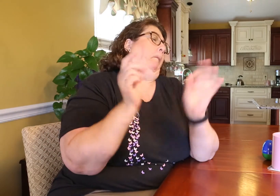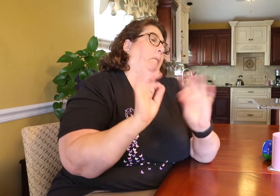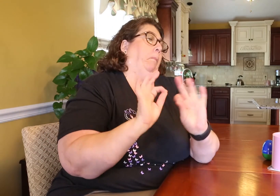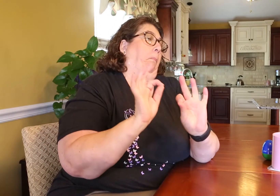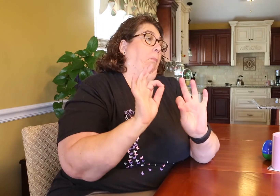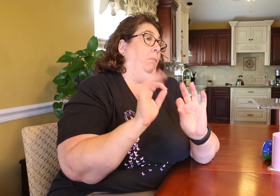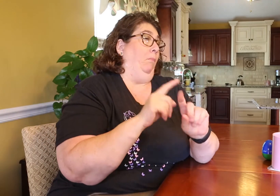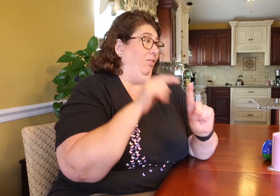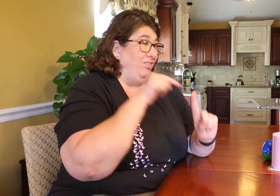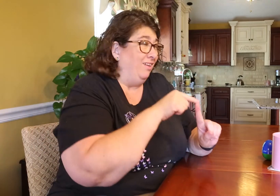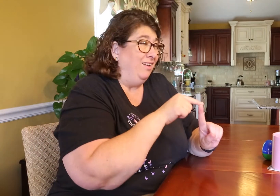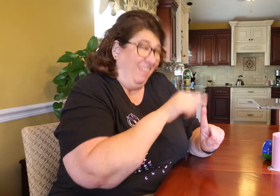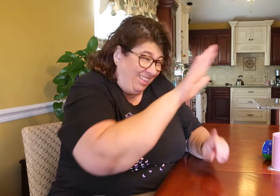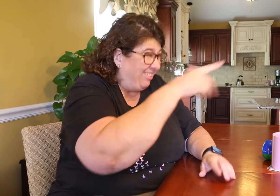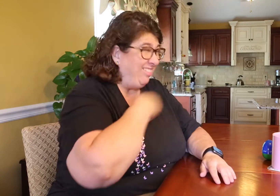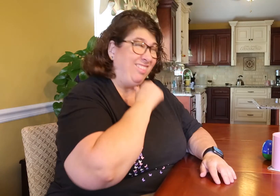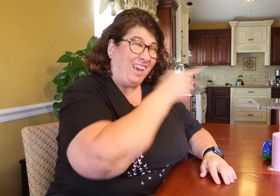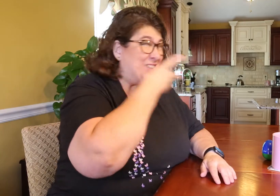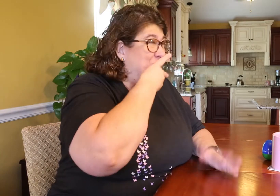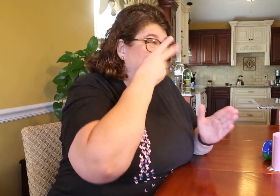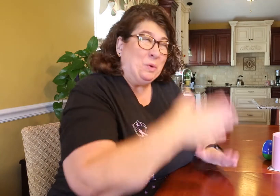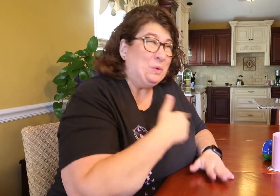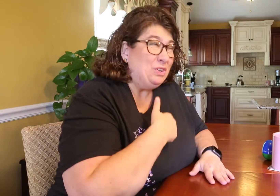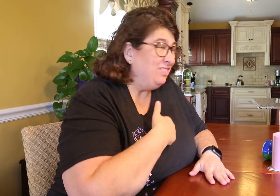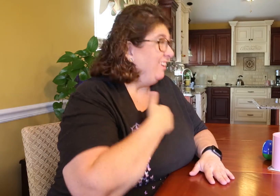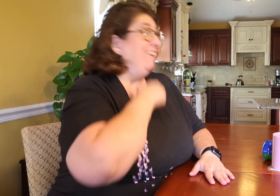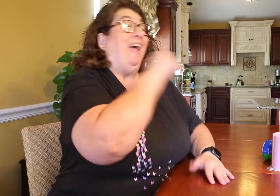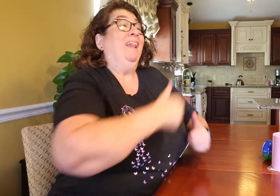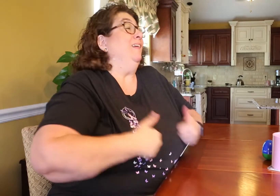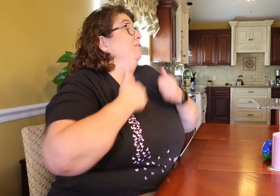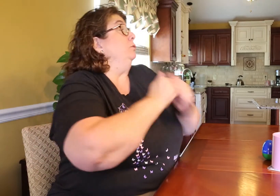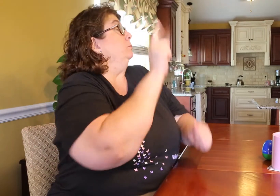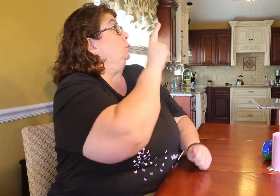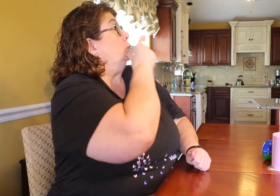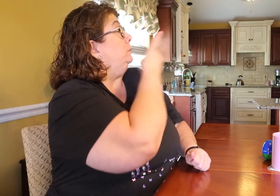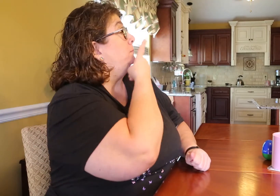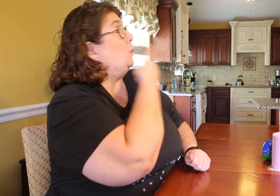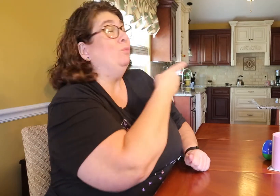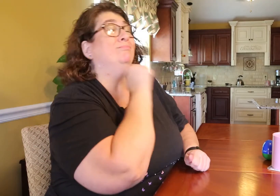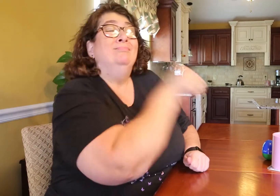attack. I never smoked cigarettes or lived with someone who smoked.